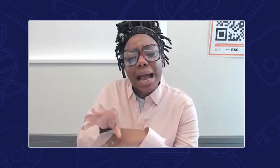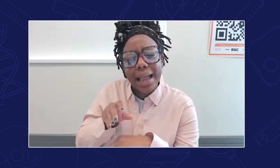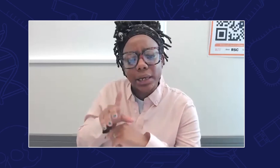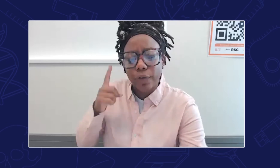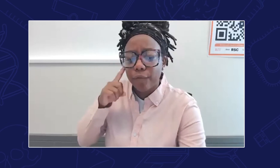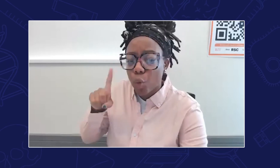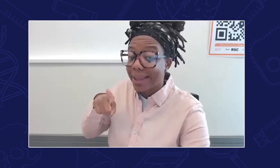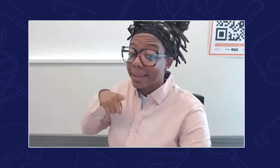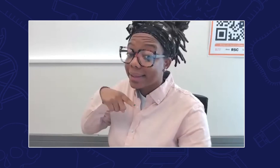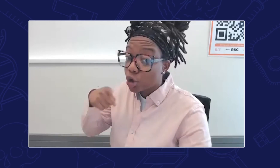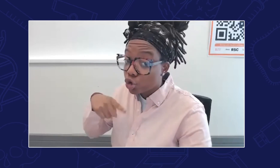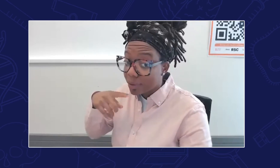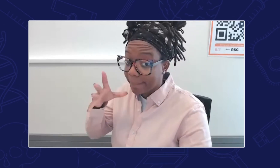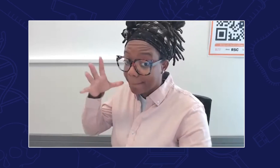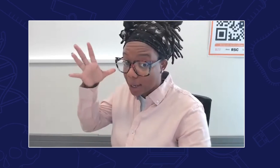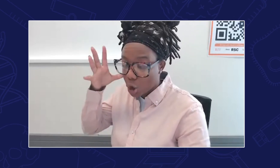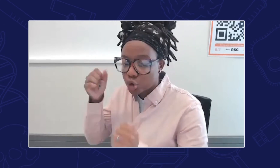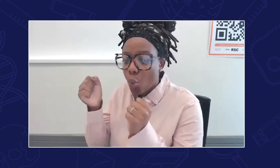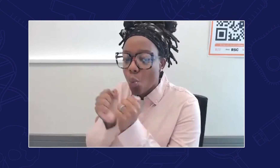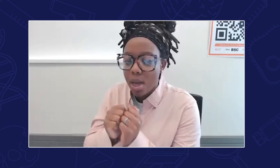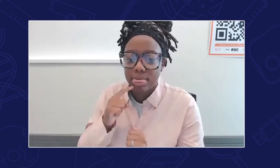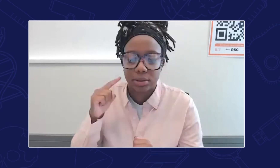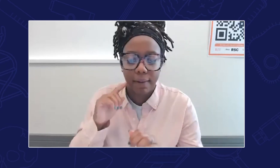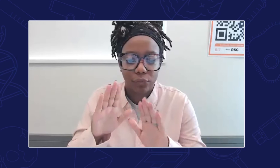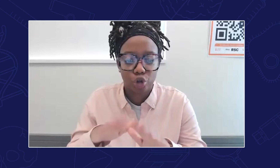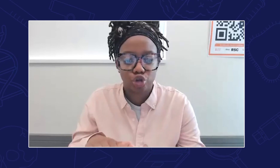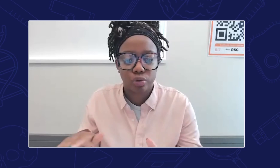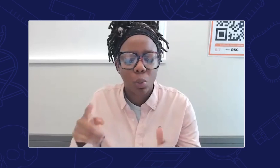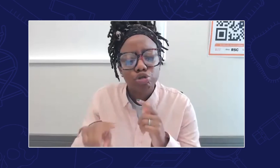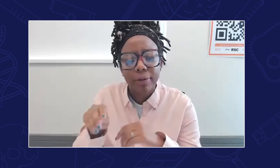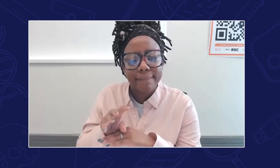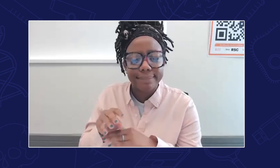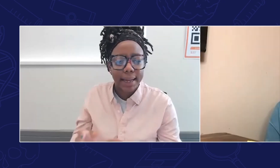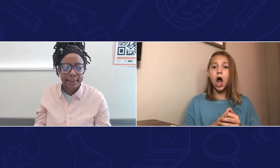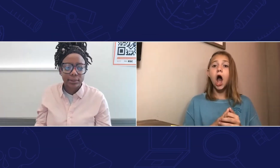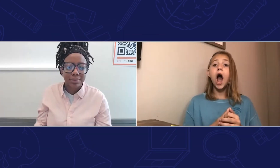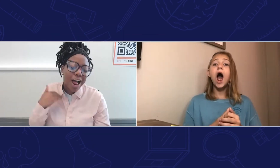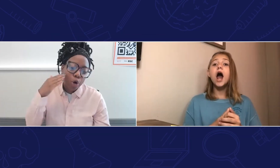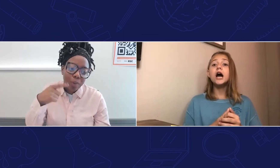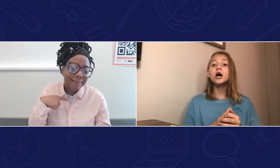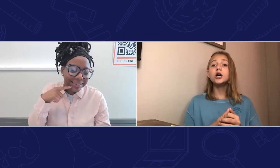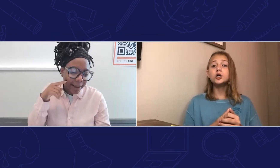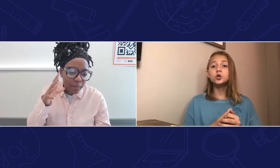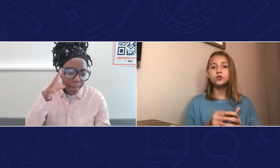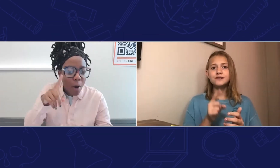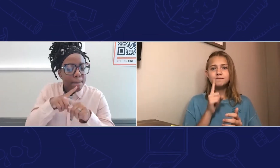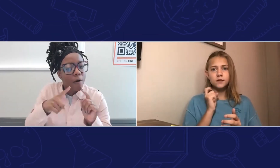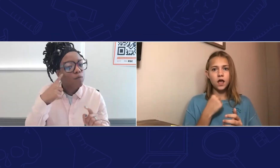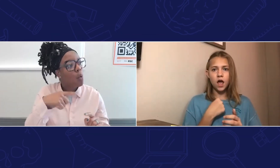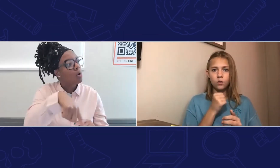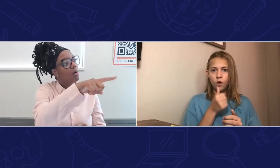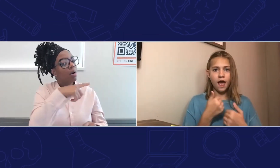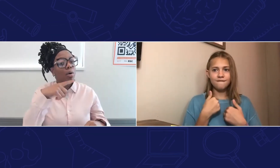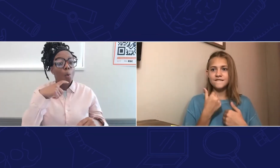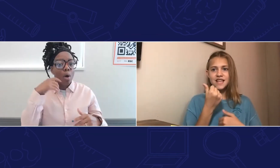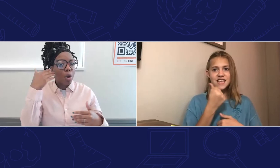So what's your advice for hearing parents with deaf children? What would your advice be for them? I know you have deaf parents, but